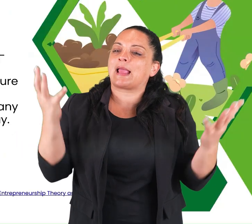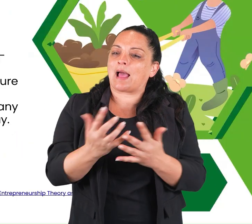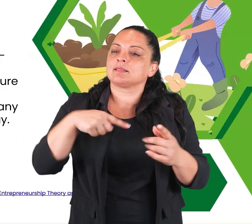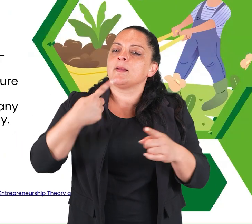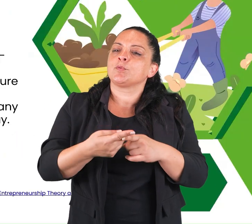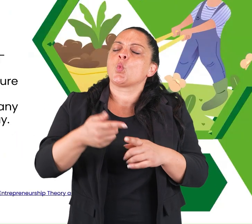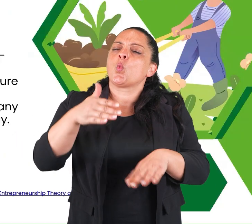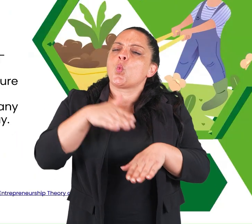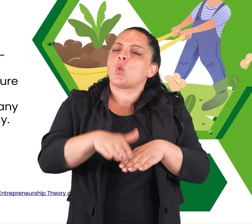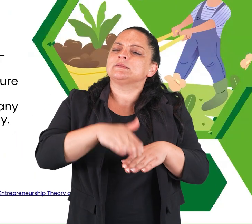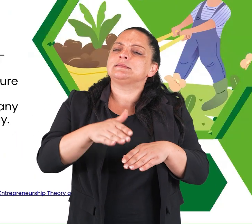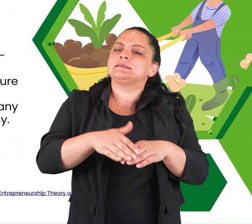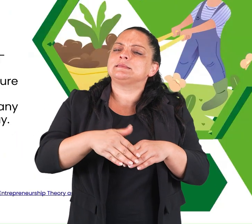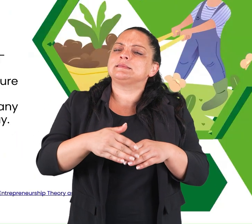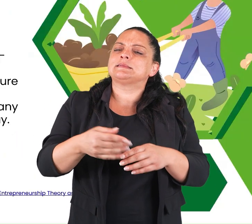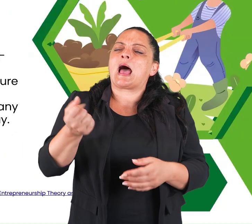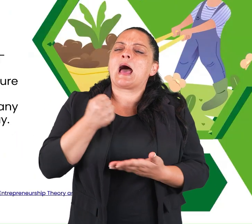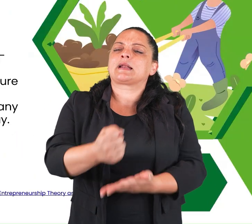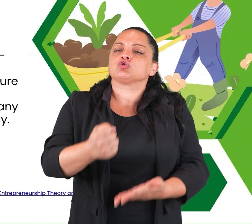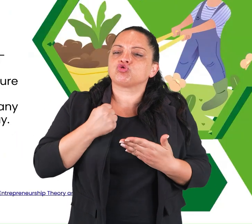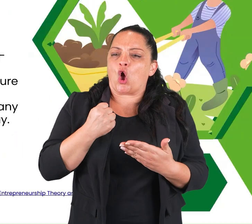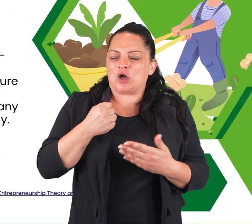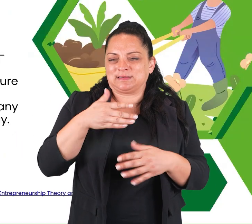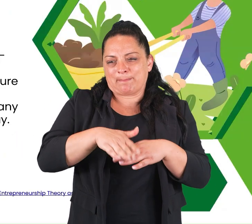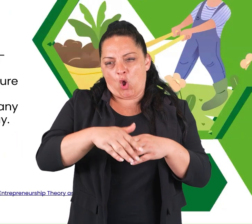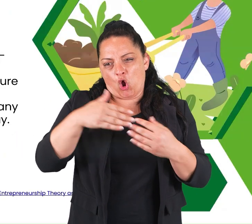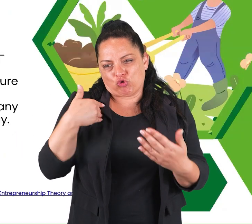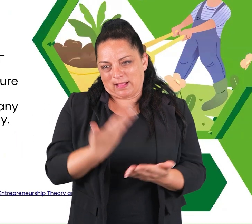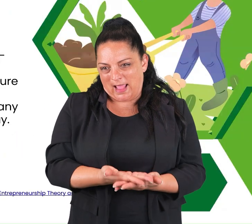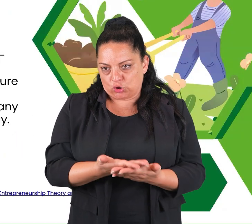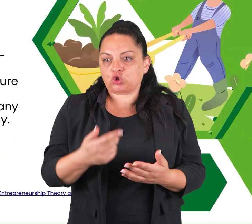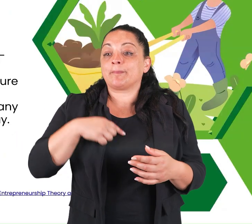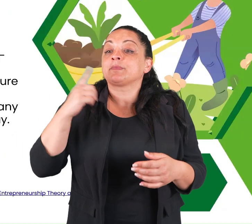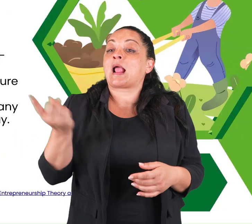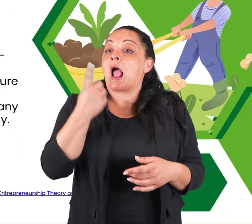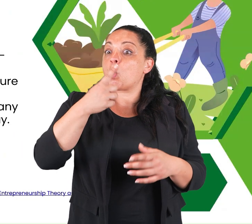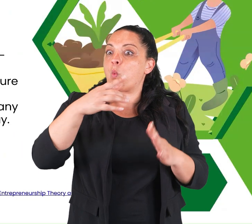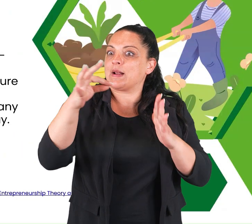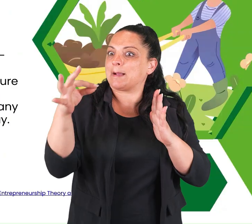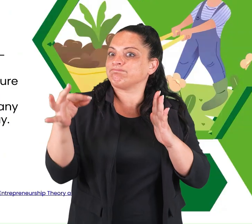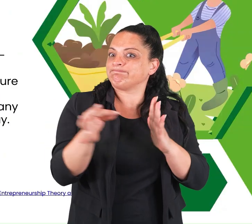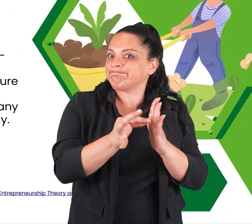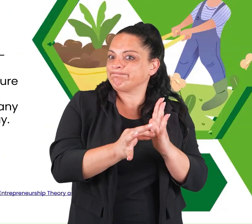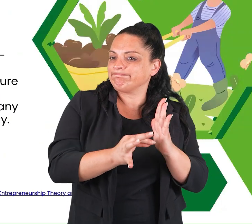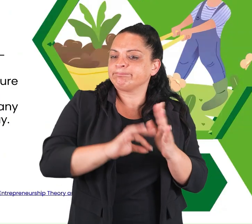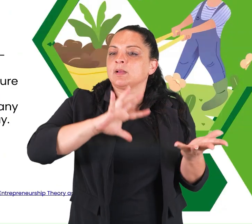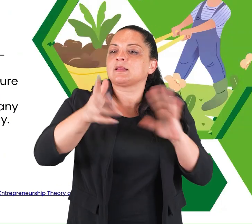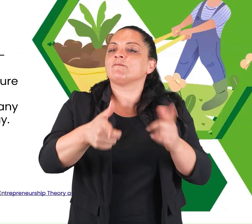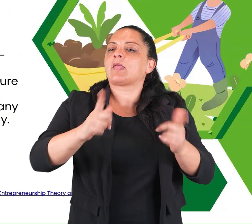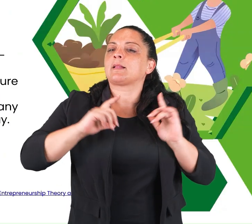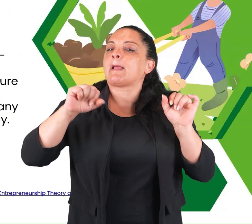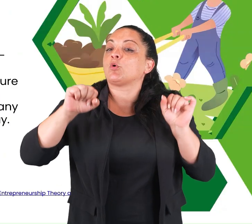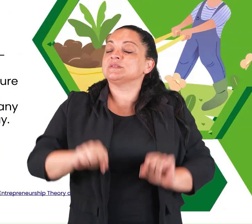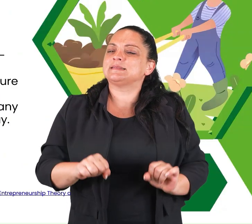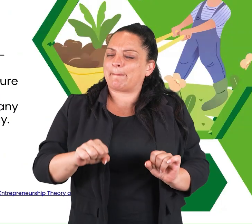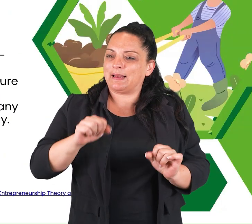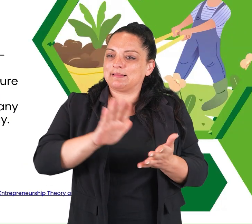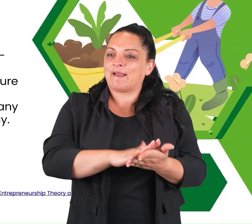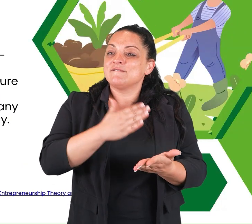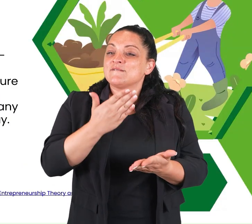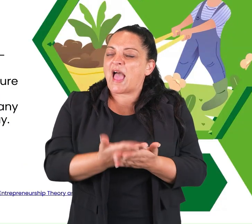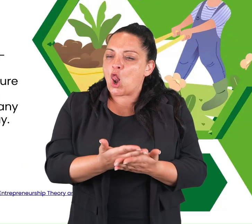use resources responsibly. Here are some key highlights, let's say, of what green